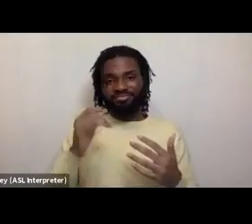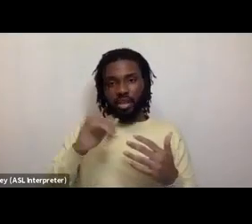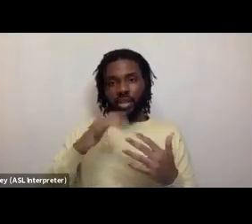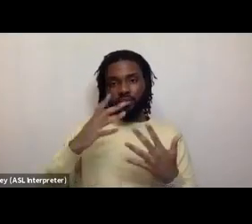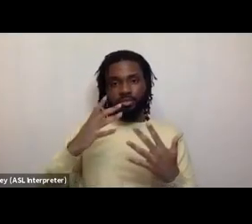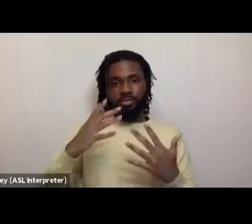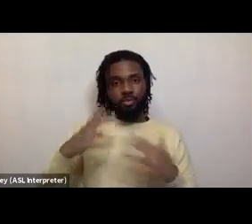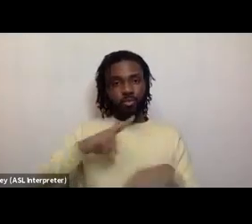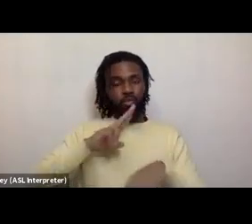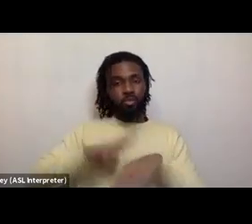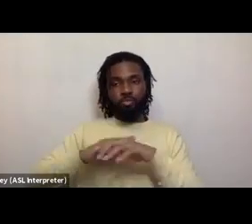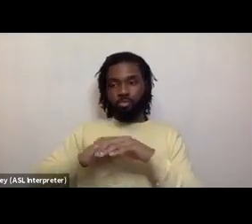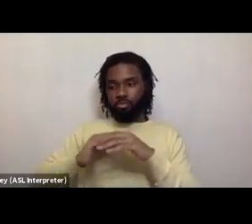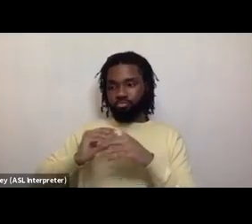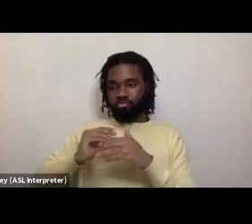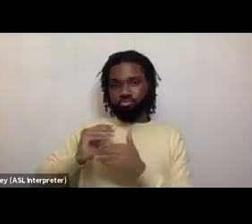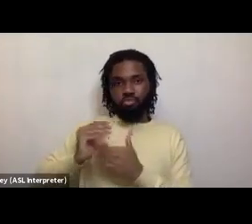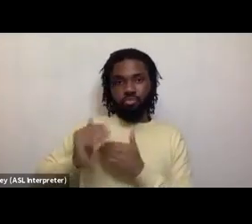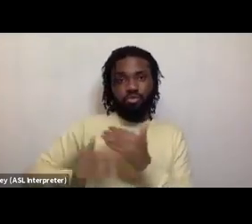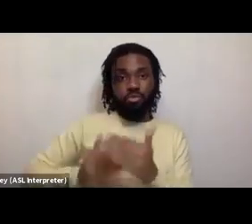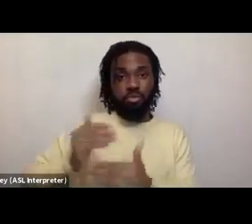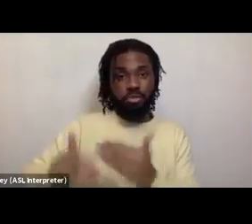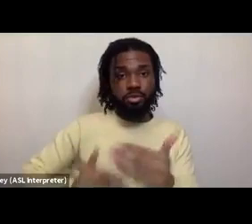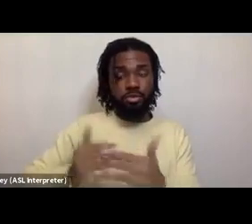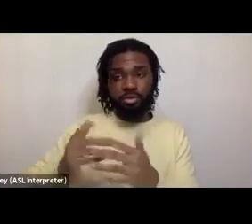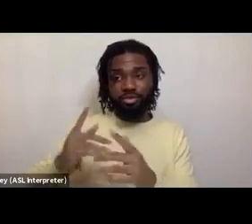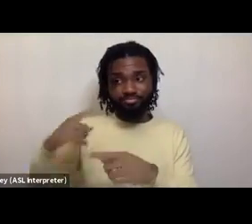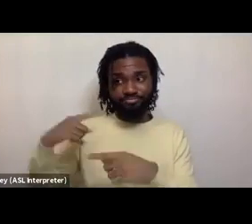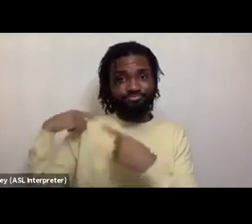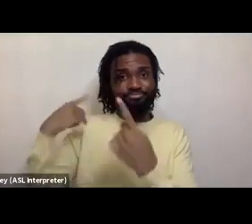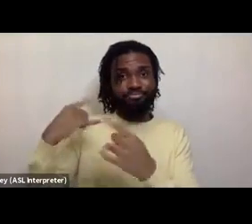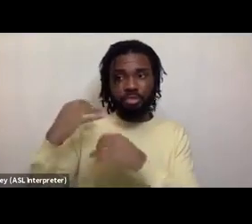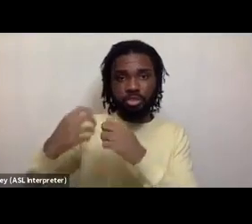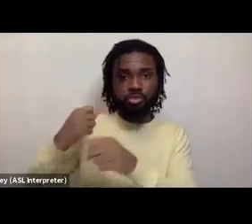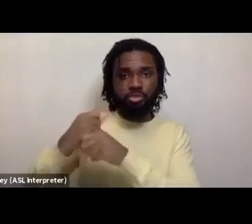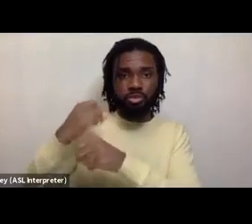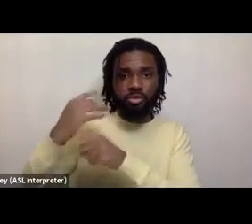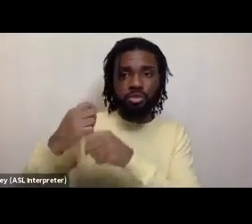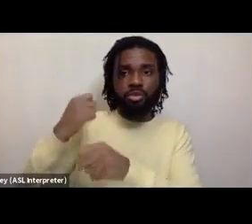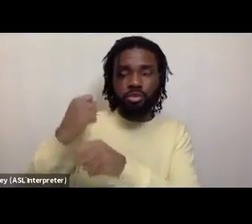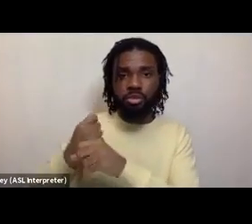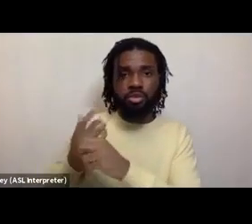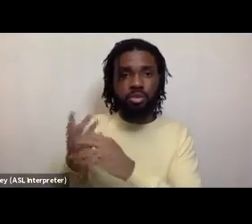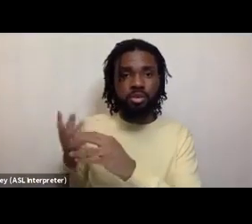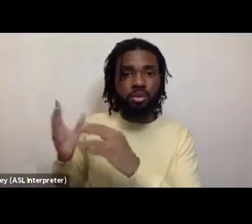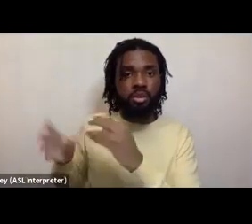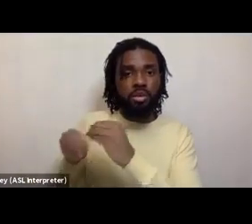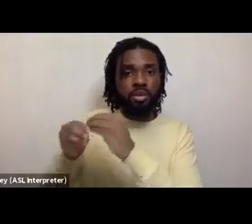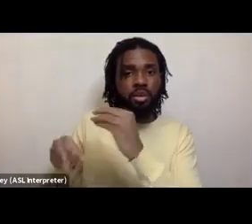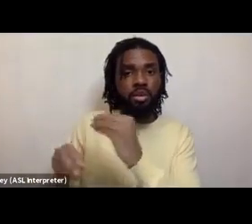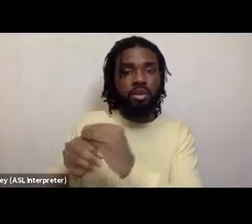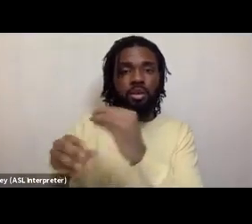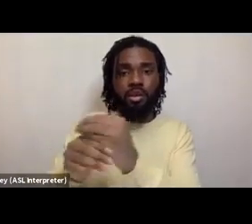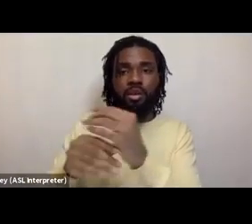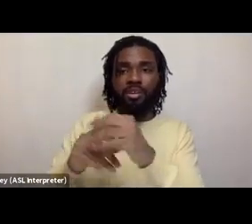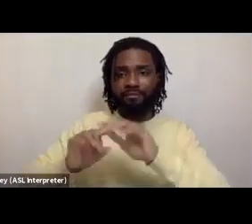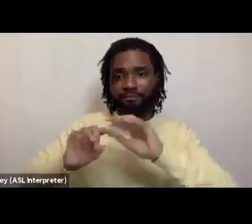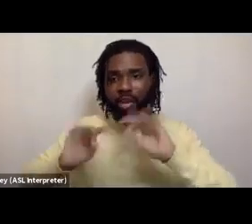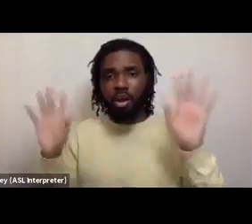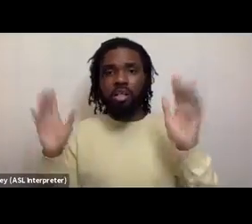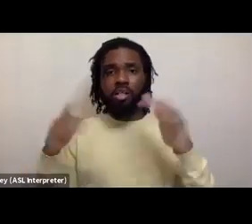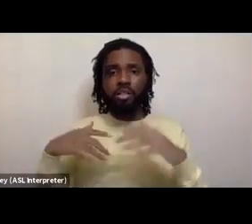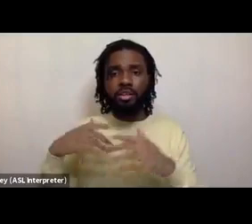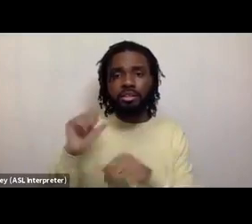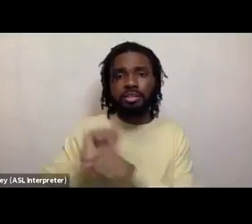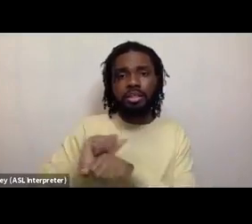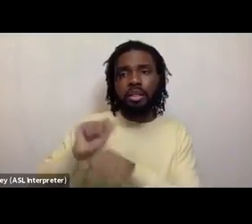of a history of centuries of oppression, violence, and labor extraction and theft in this